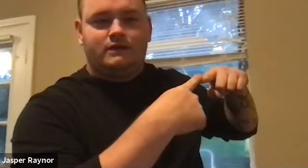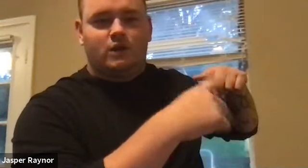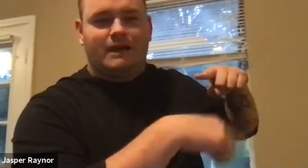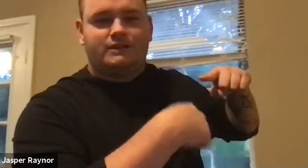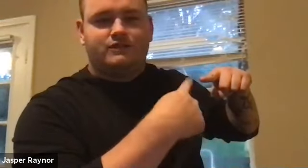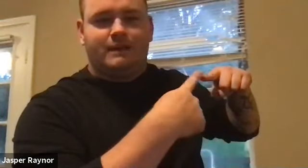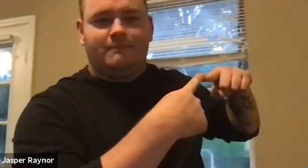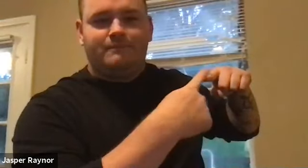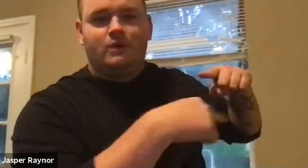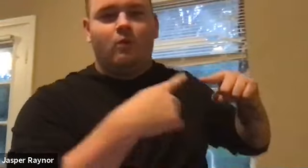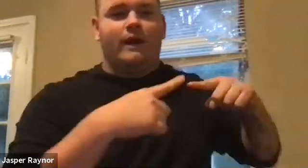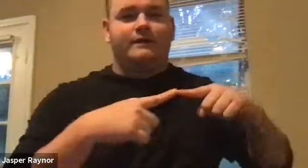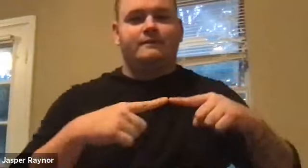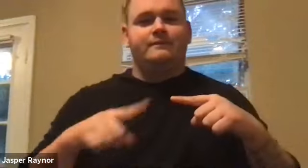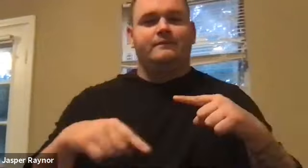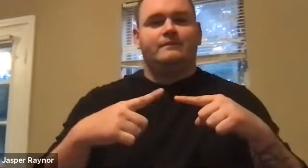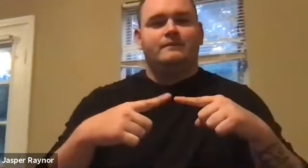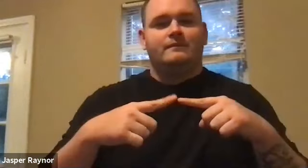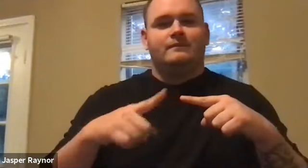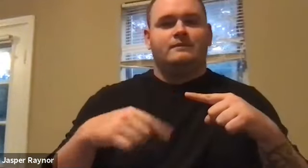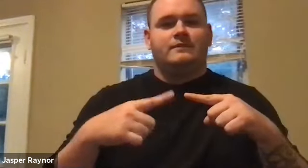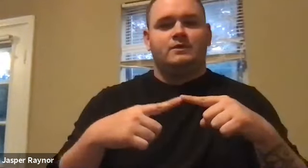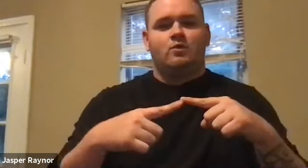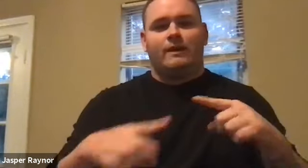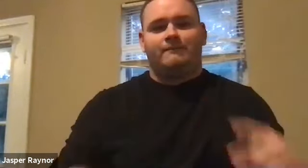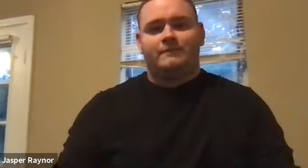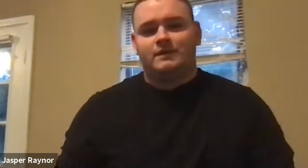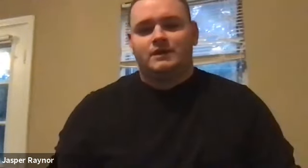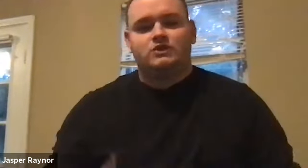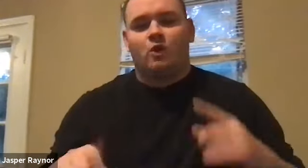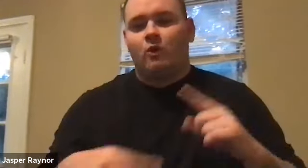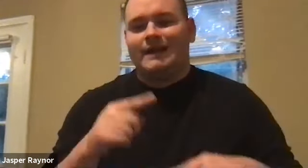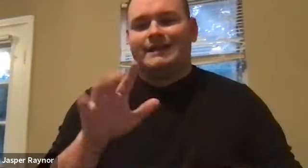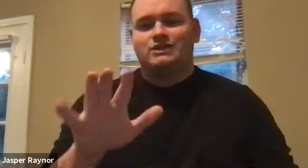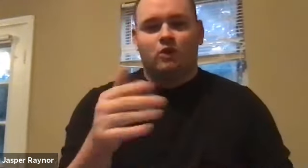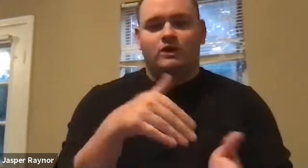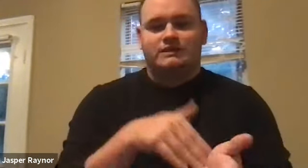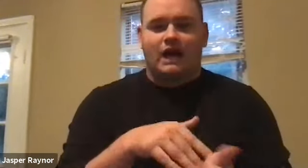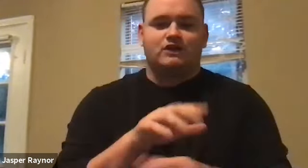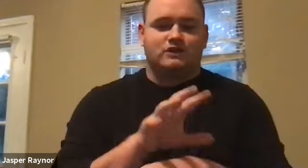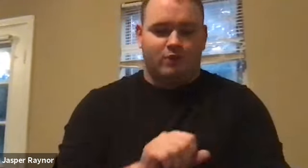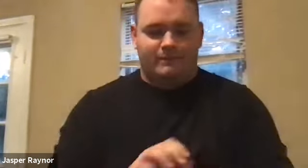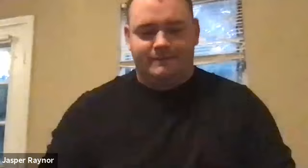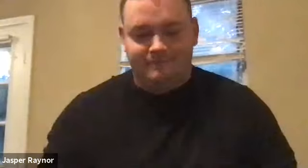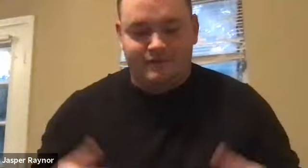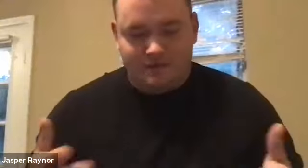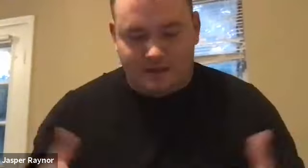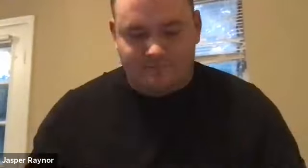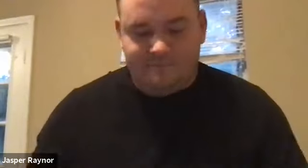go back to your tip. When. When. So when is your doctor's appointment? That.